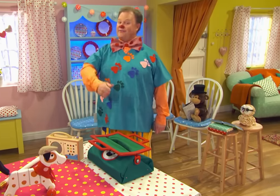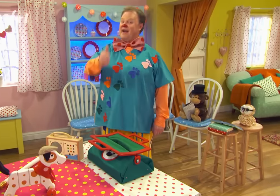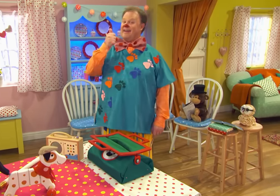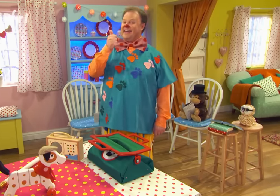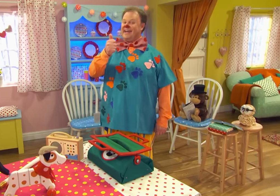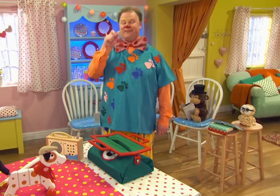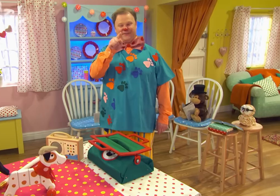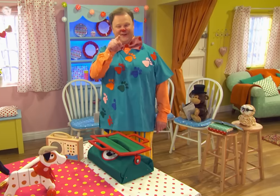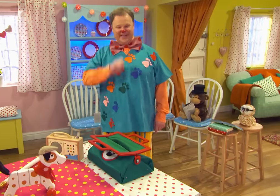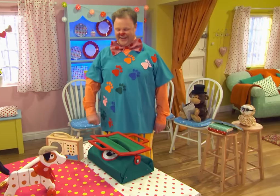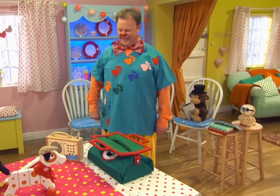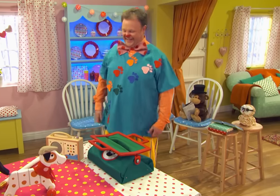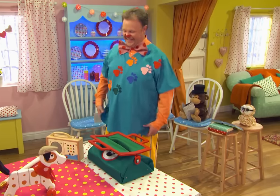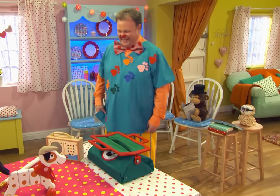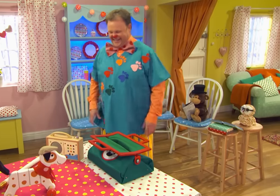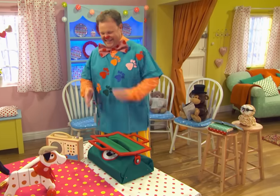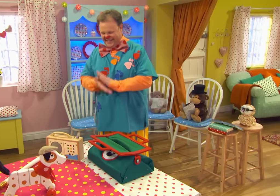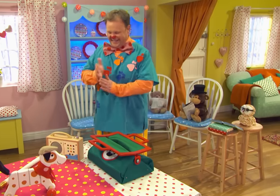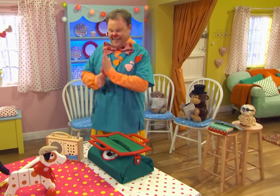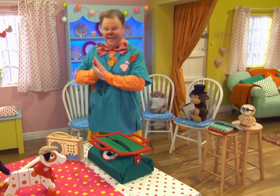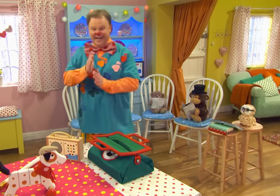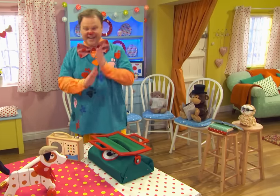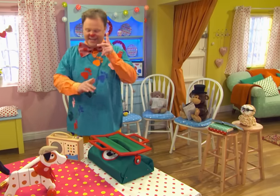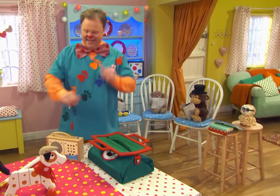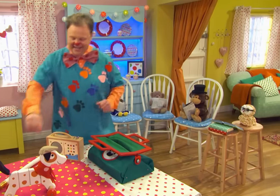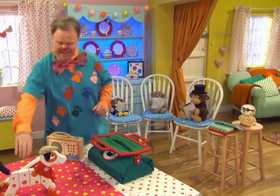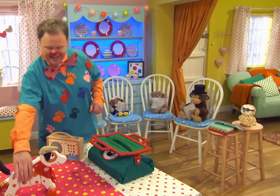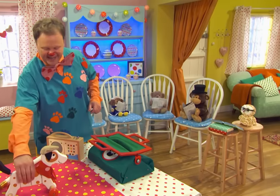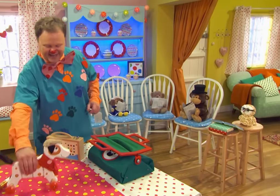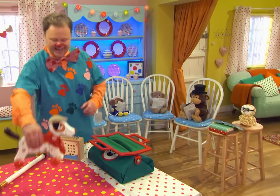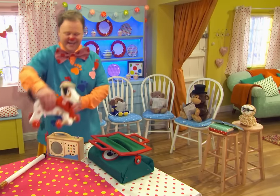very good for you. It really is, Mr. Tumble.